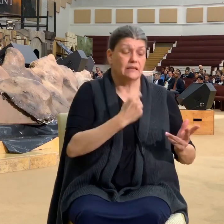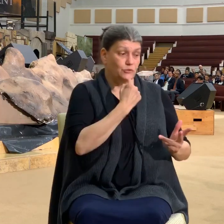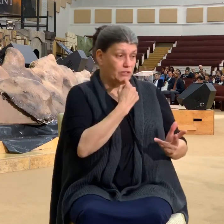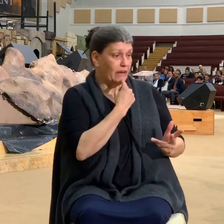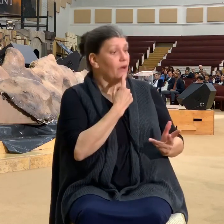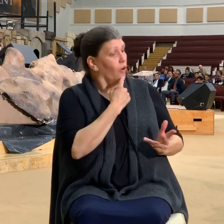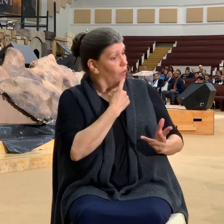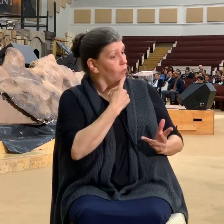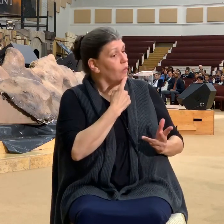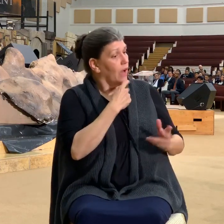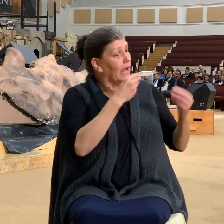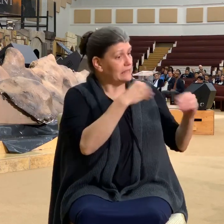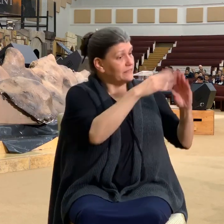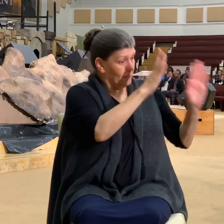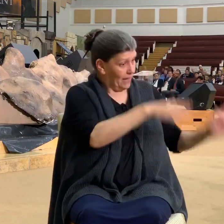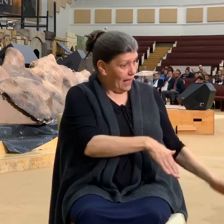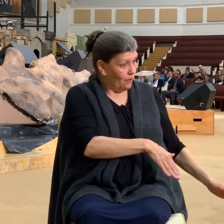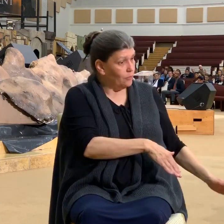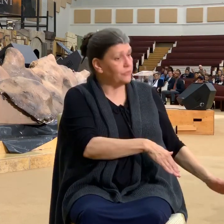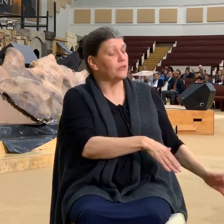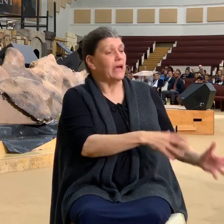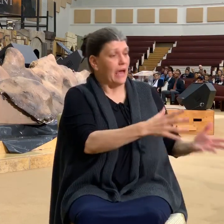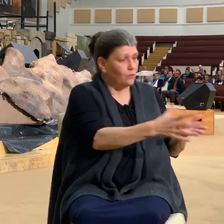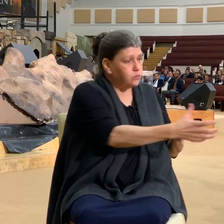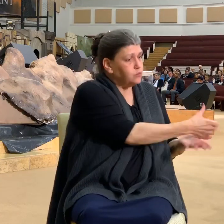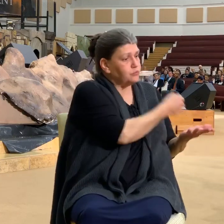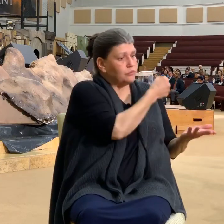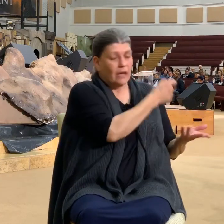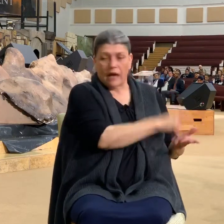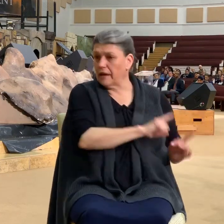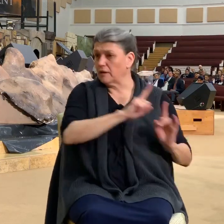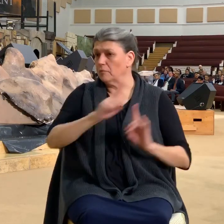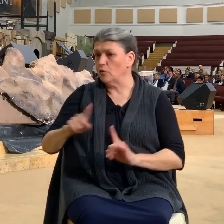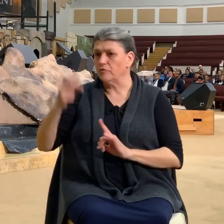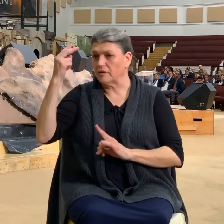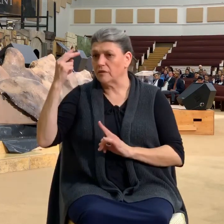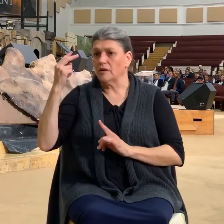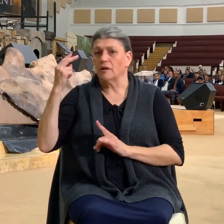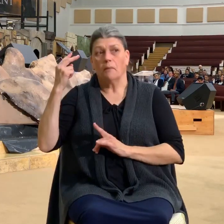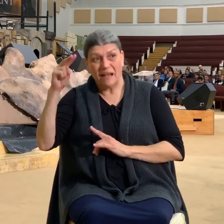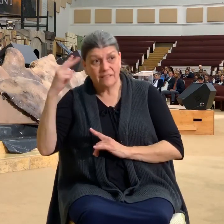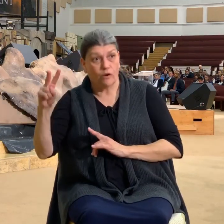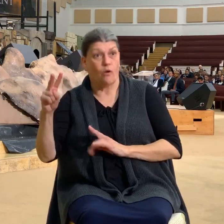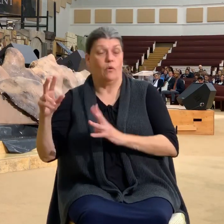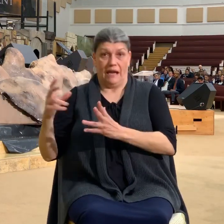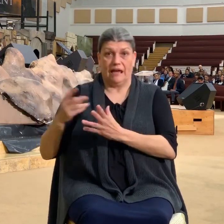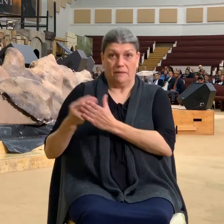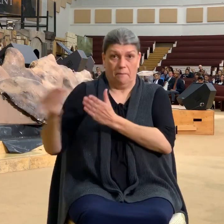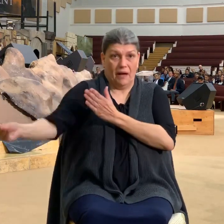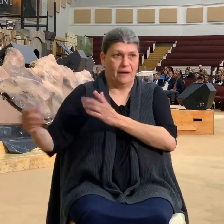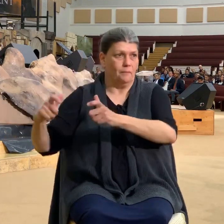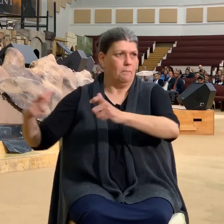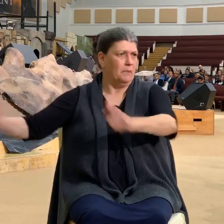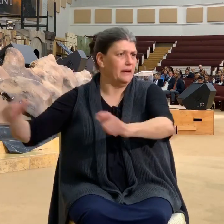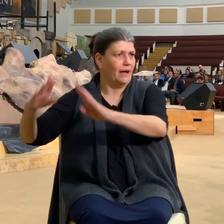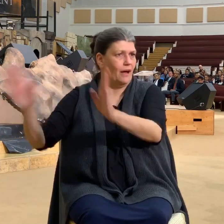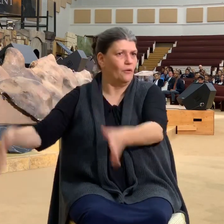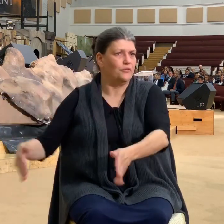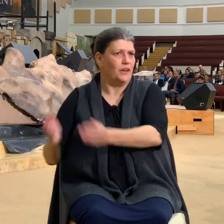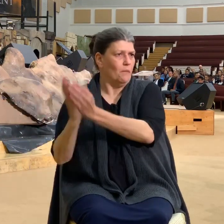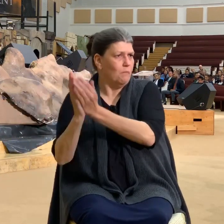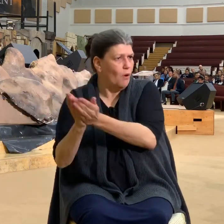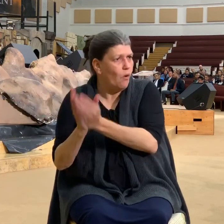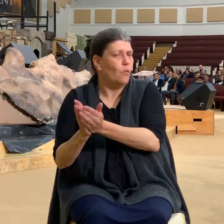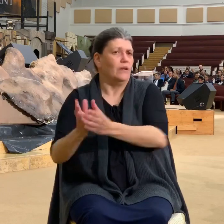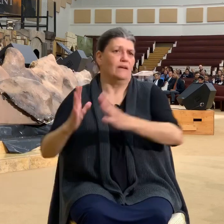in Tucumcari, New Mexico than I can. So logically, let's think like the American dream. I want a house, a dog, a picket fence, a boat. I want to be able to take 3